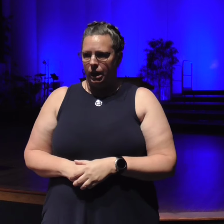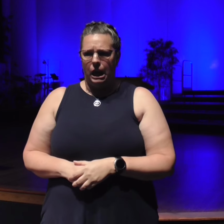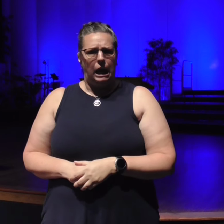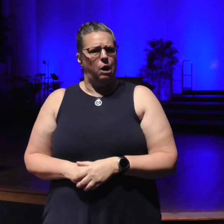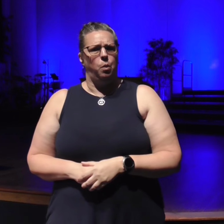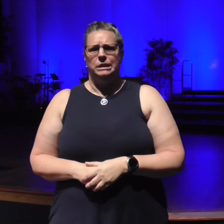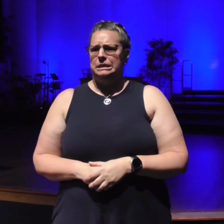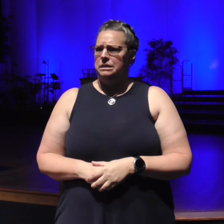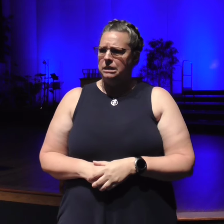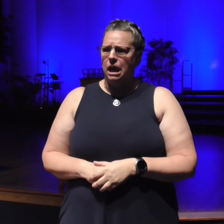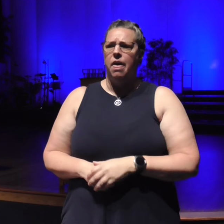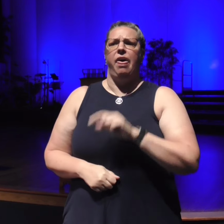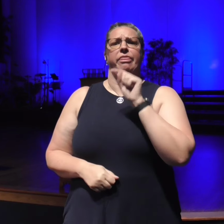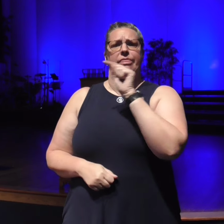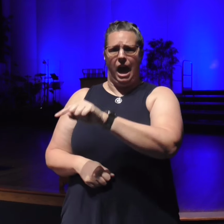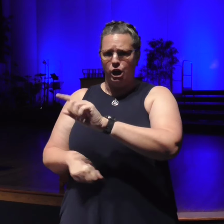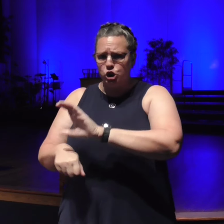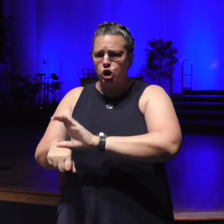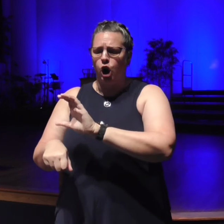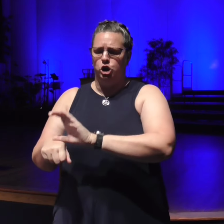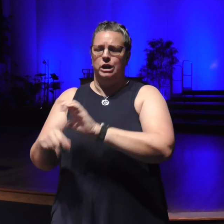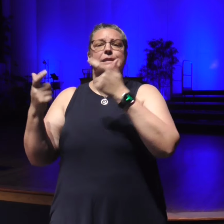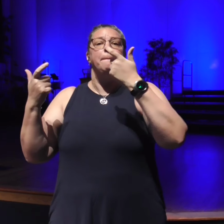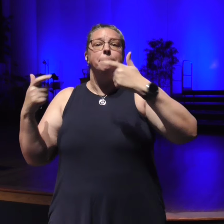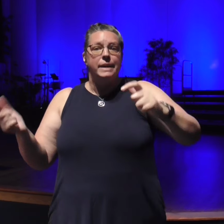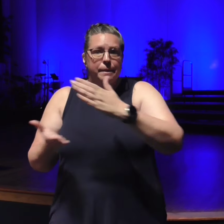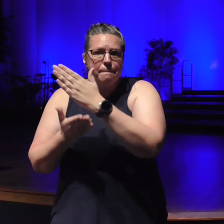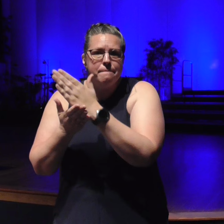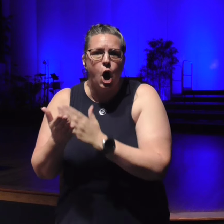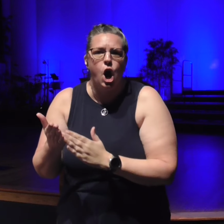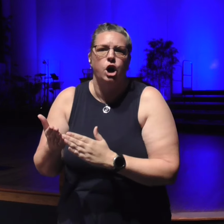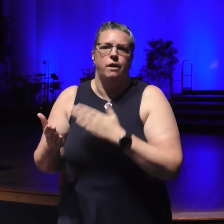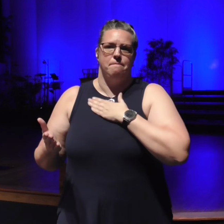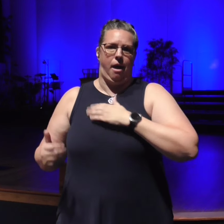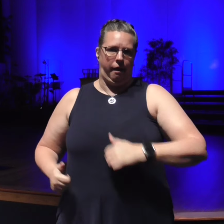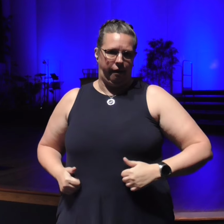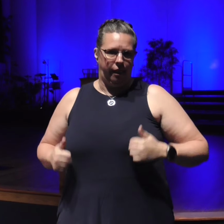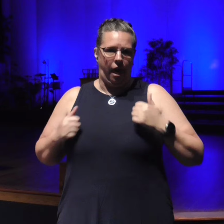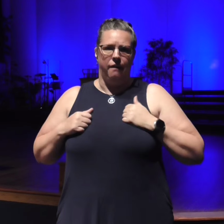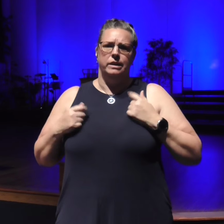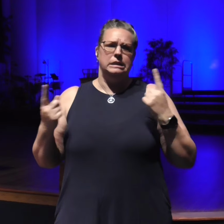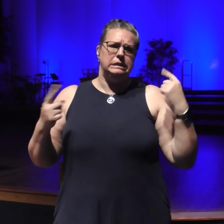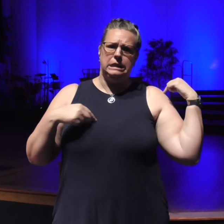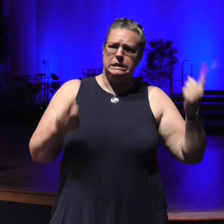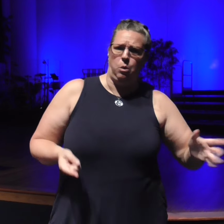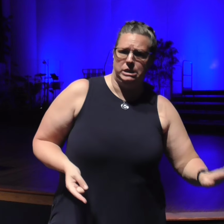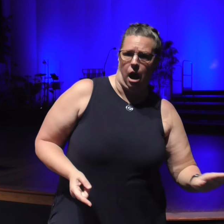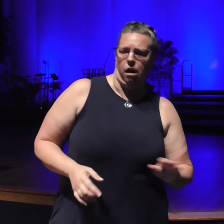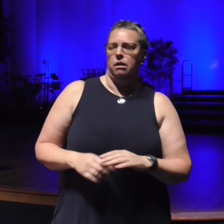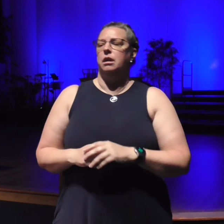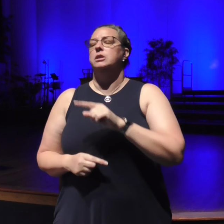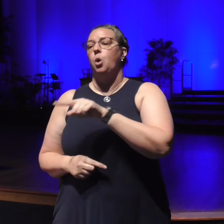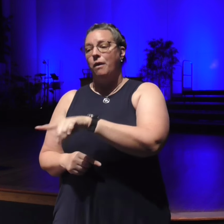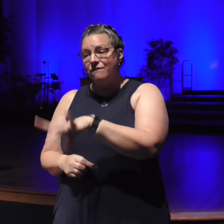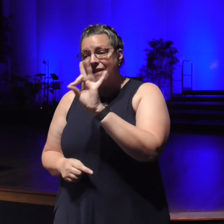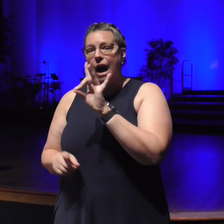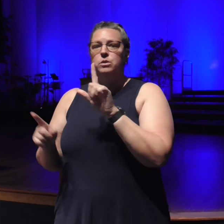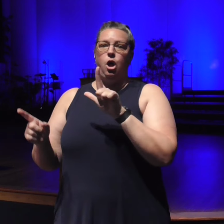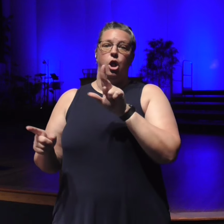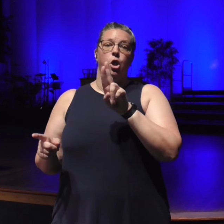very big part of my life, being in a spiritual community since I was very young. But we found this